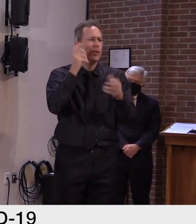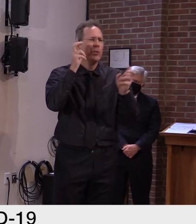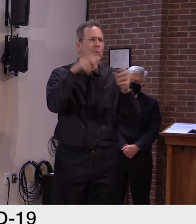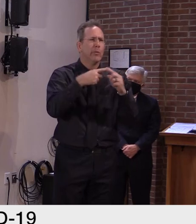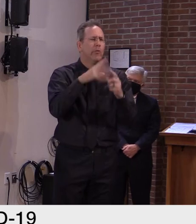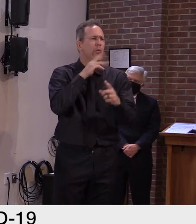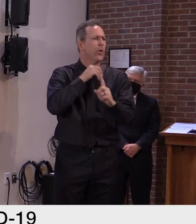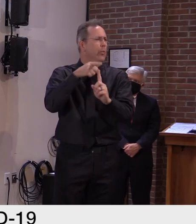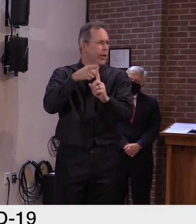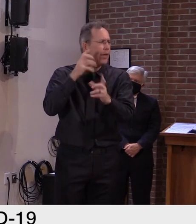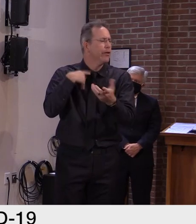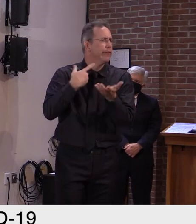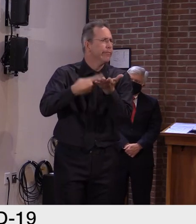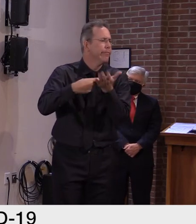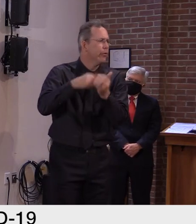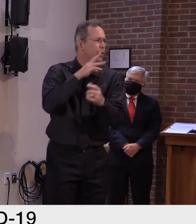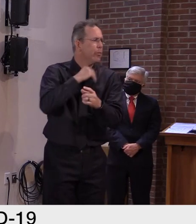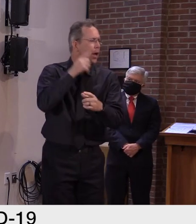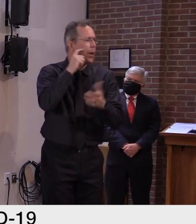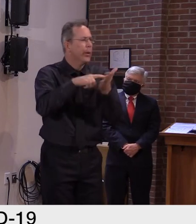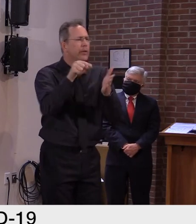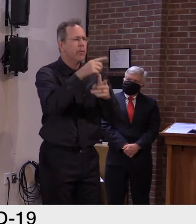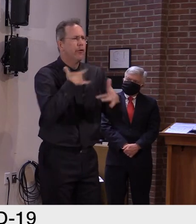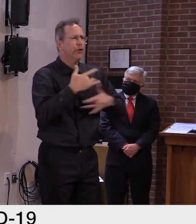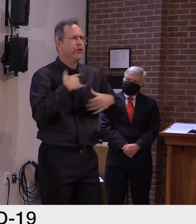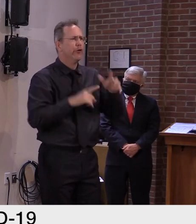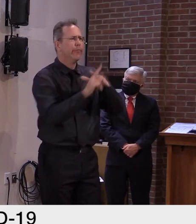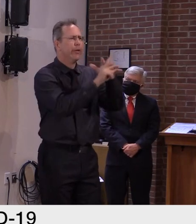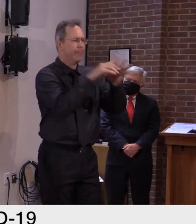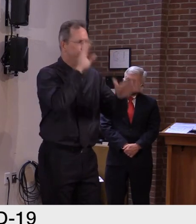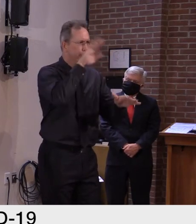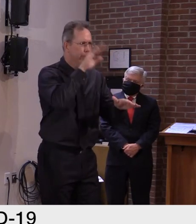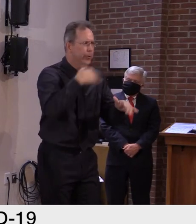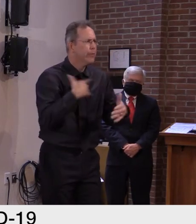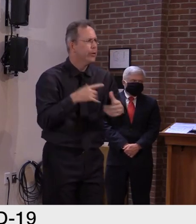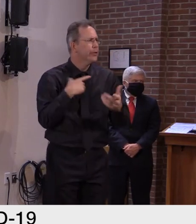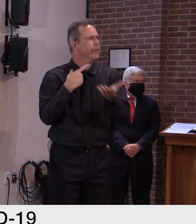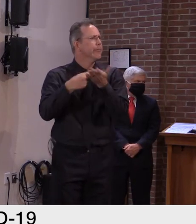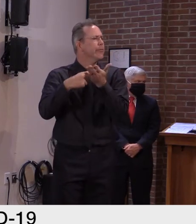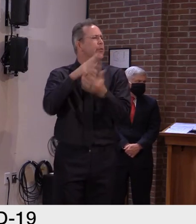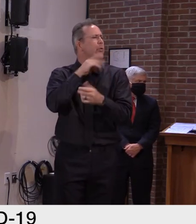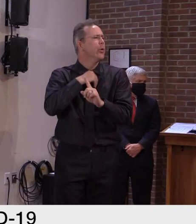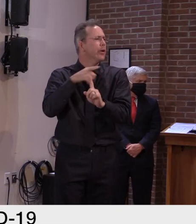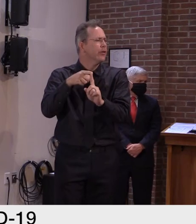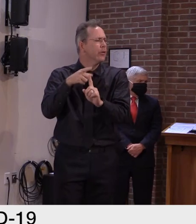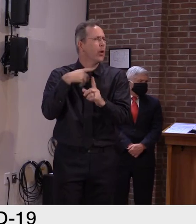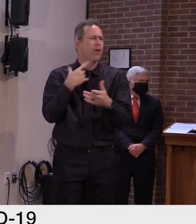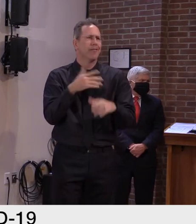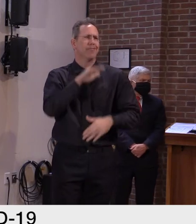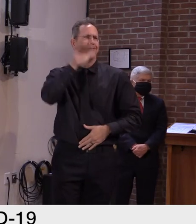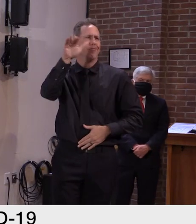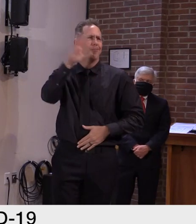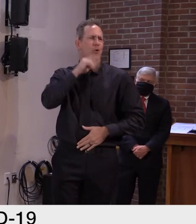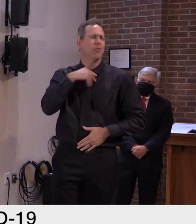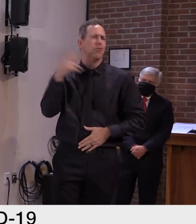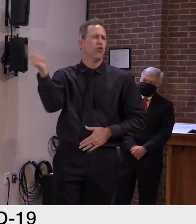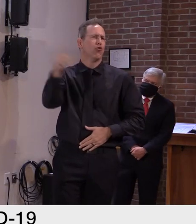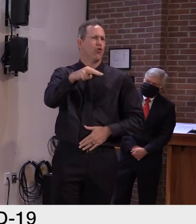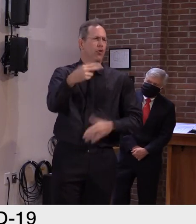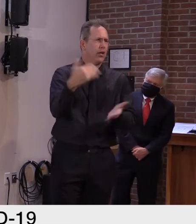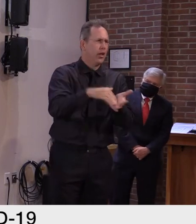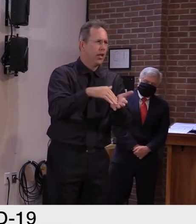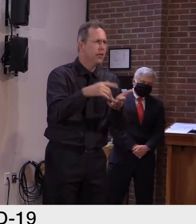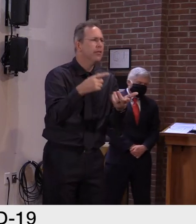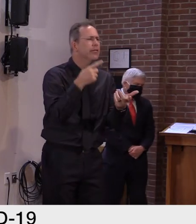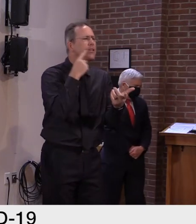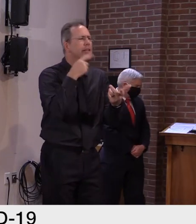where other larger entities have said that they are going to take a second look. They didn't think it applied to them. And we're